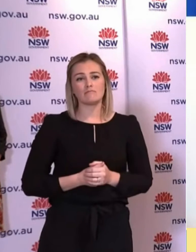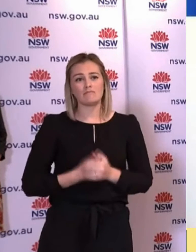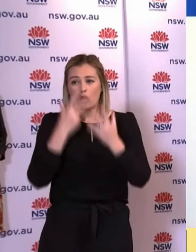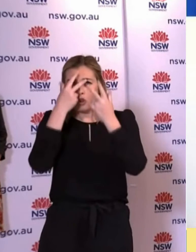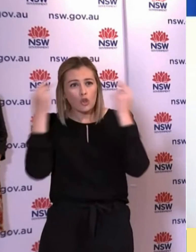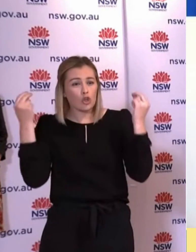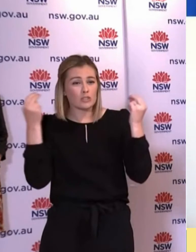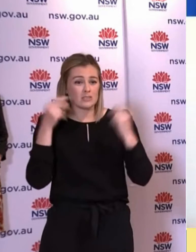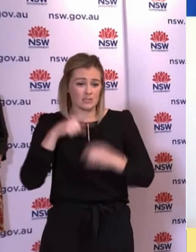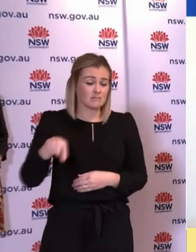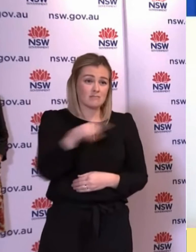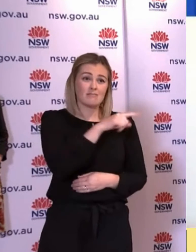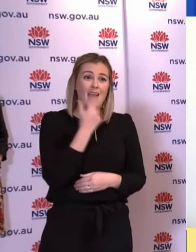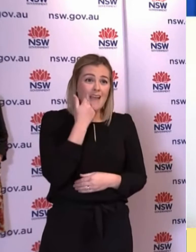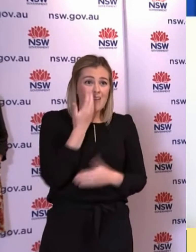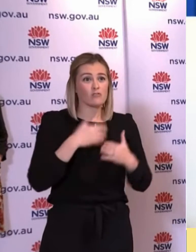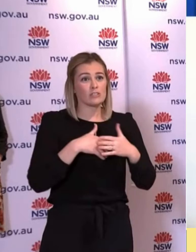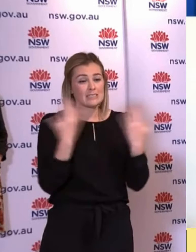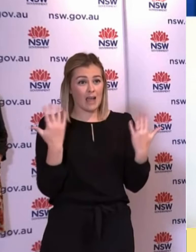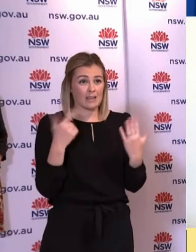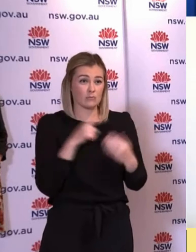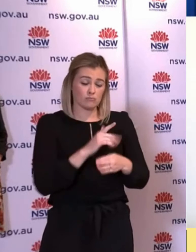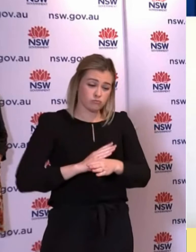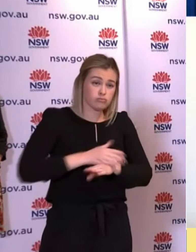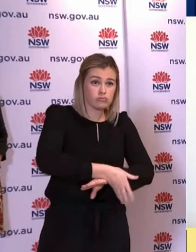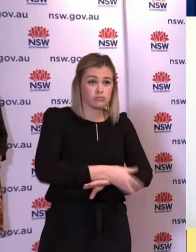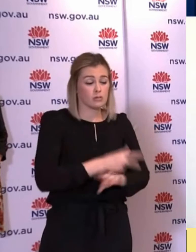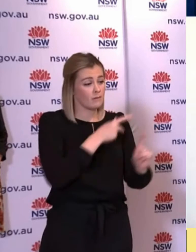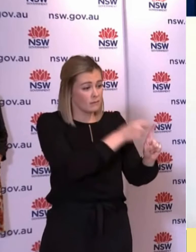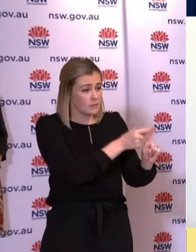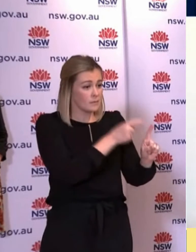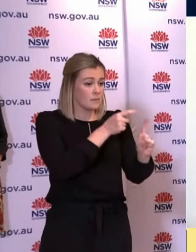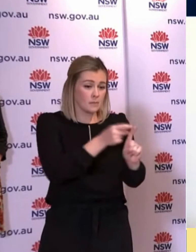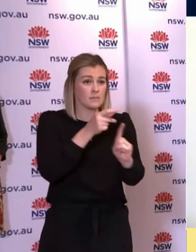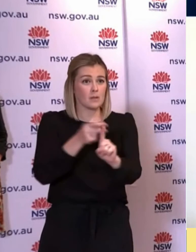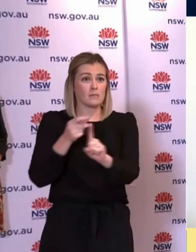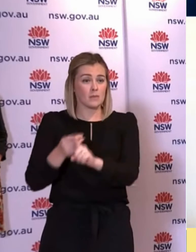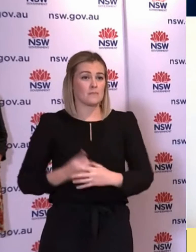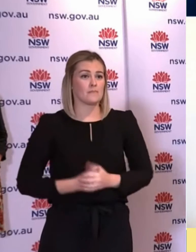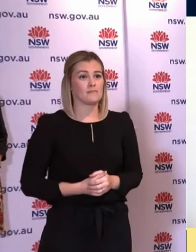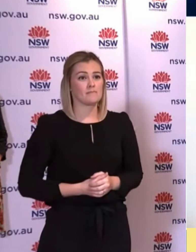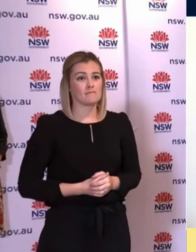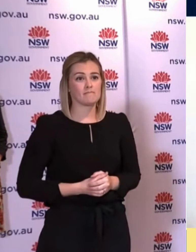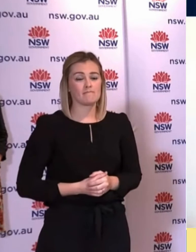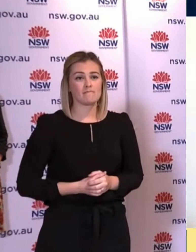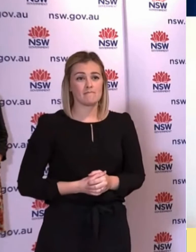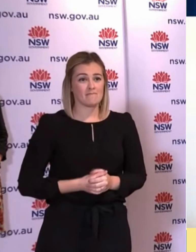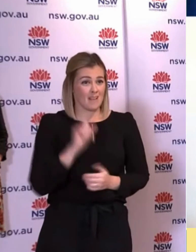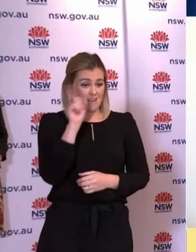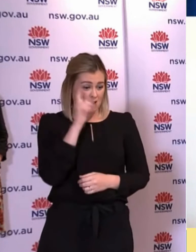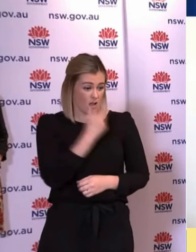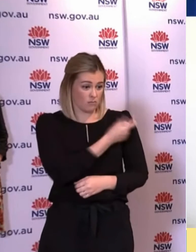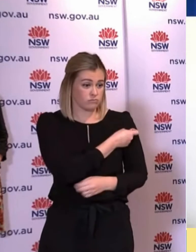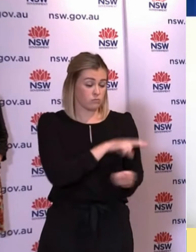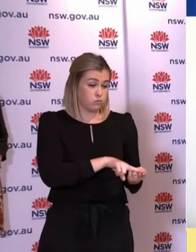there on the front line day after day vaccinating at rates that would have seemed quite impossible only literally weeks ago. So thank you to